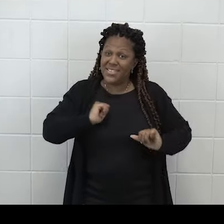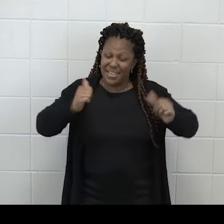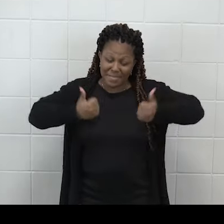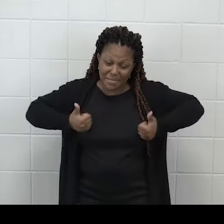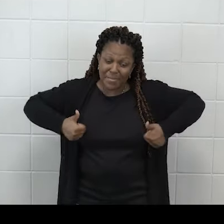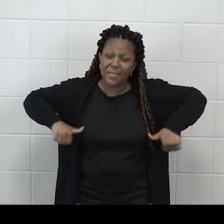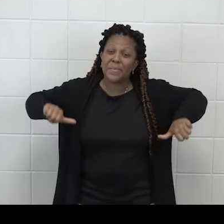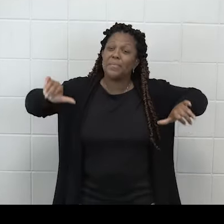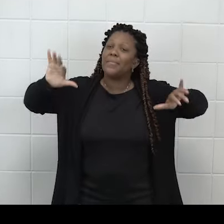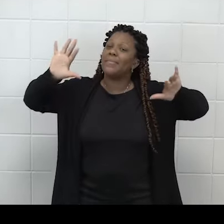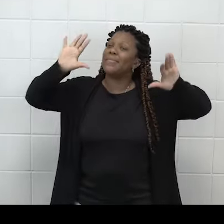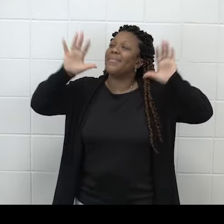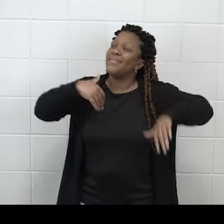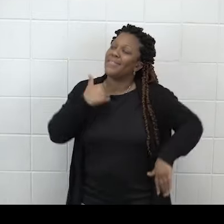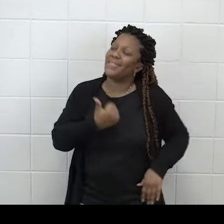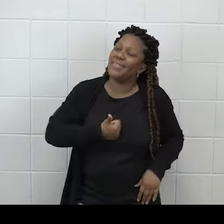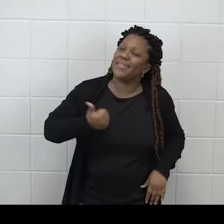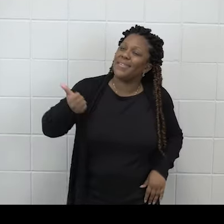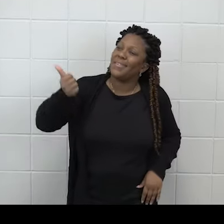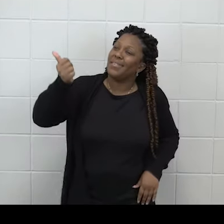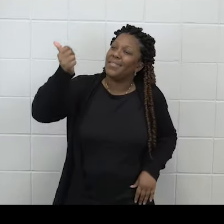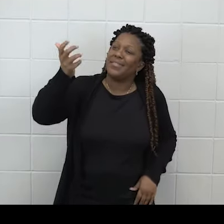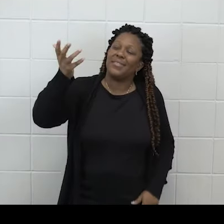give myself to you.